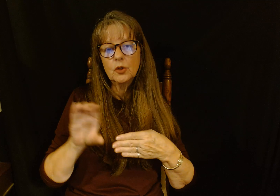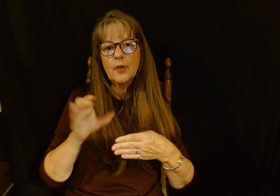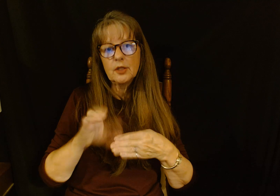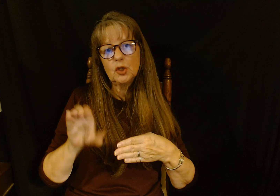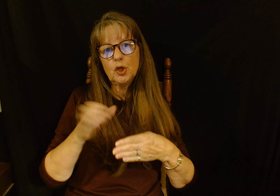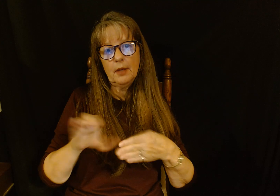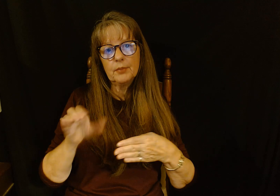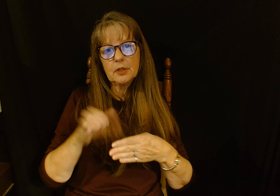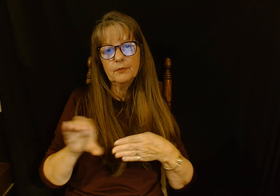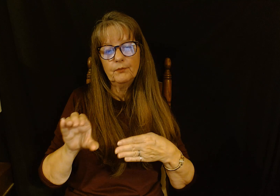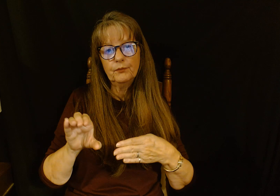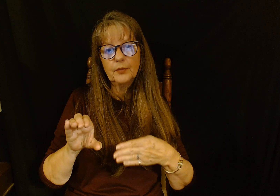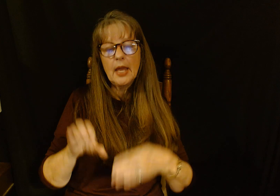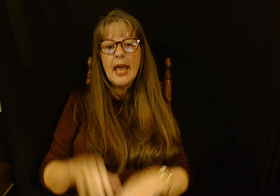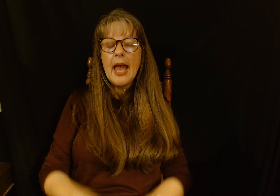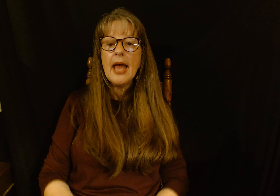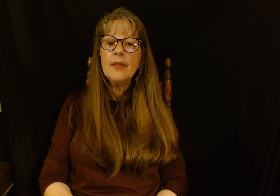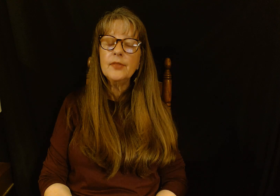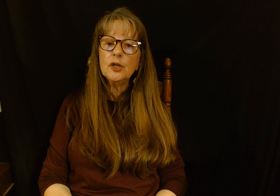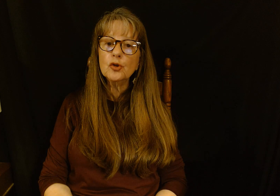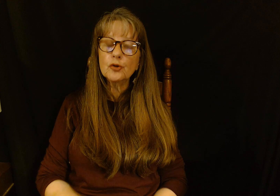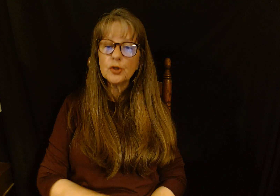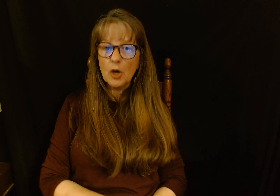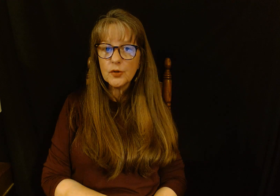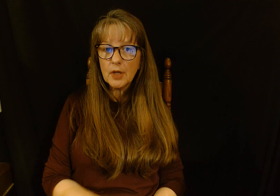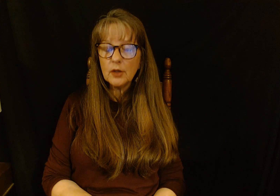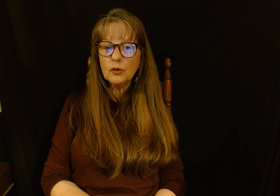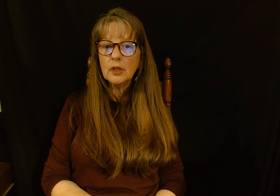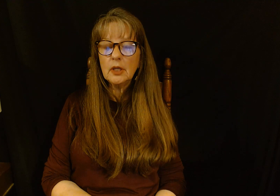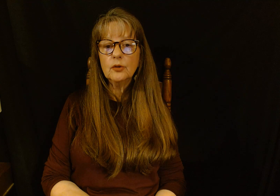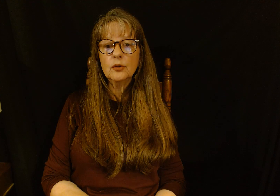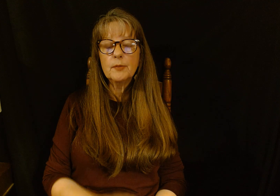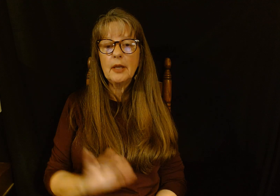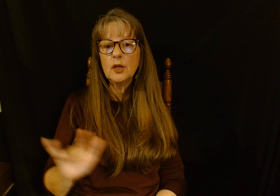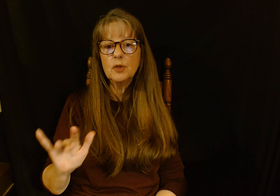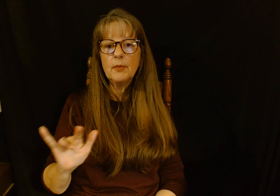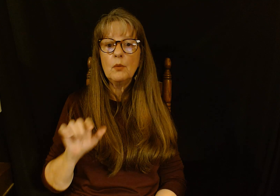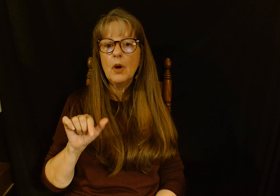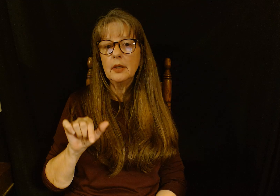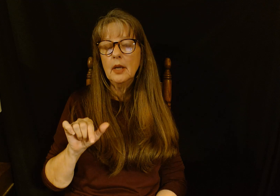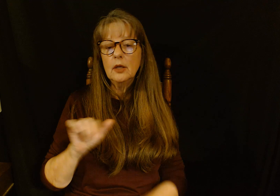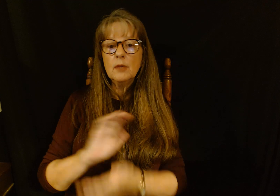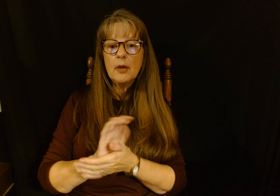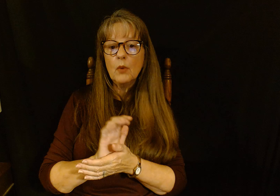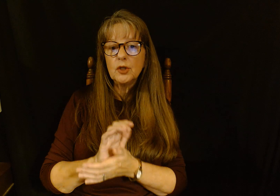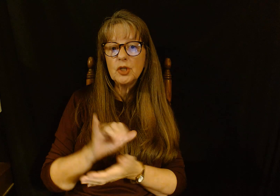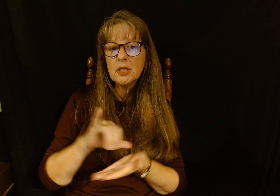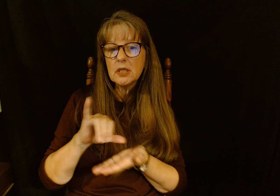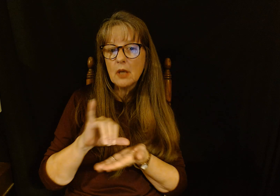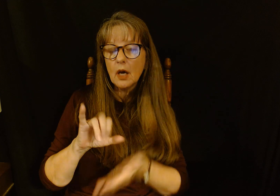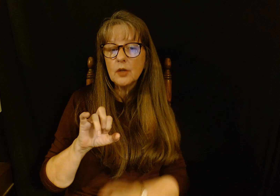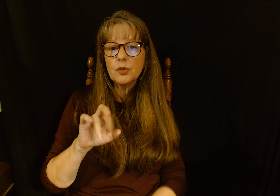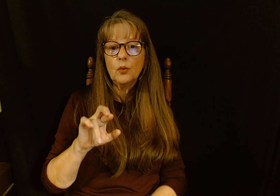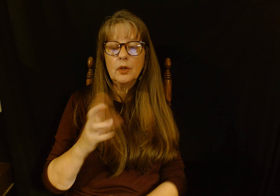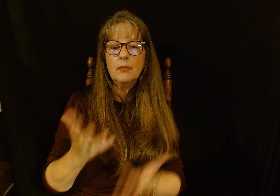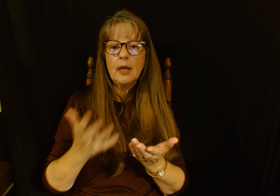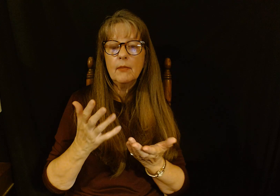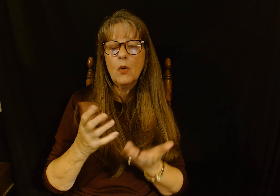that's chips. And then your salsa, you could either spell it, because you may want cheese sauce, or you may want